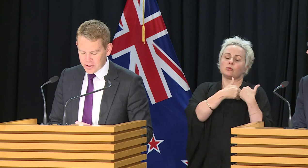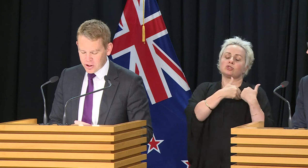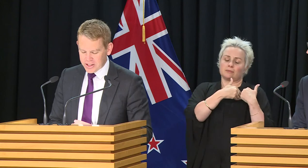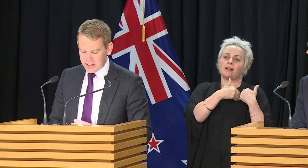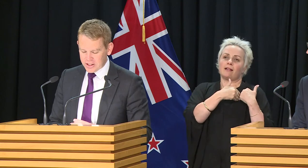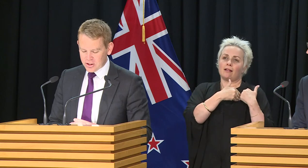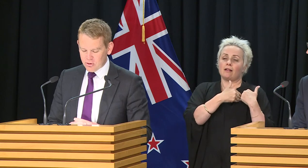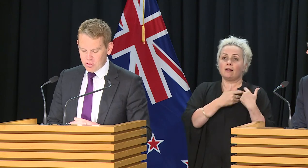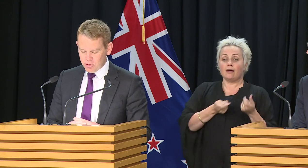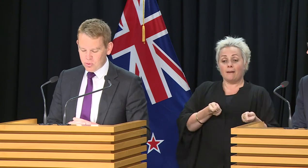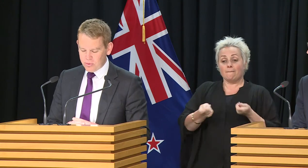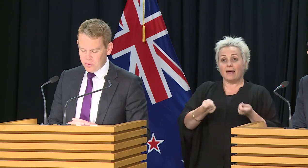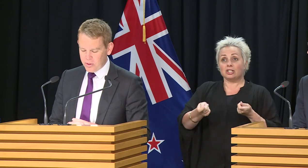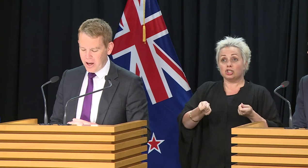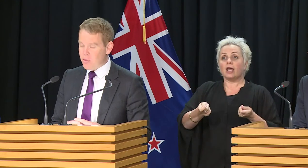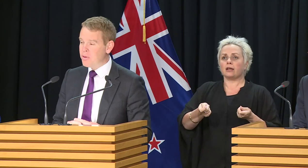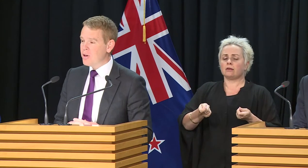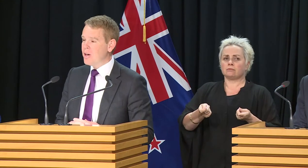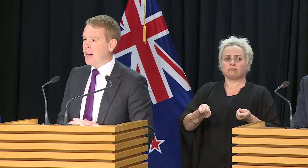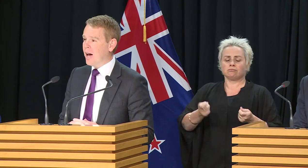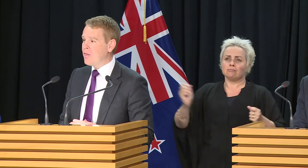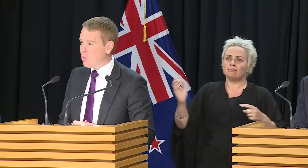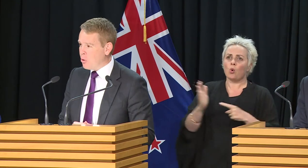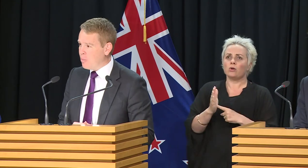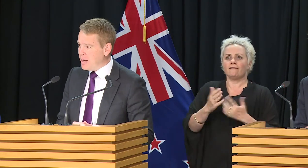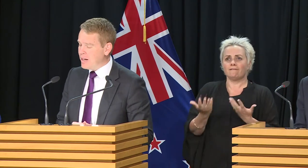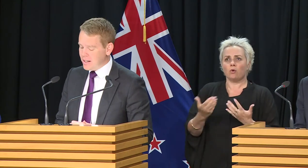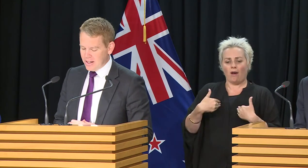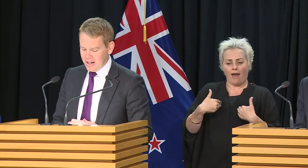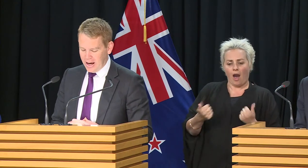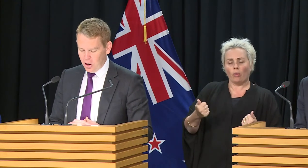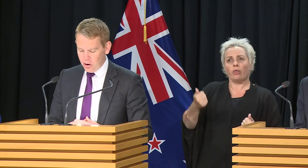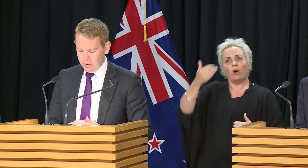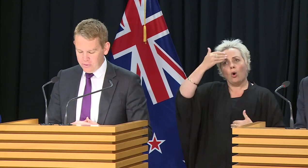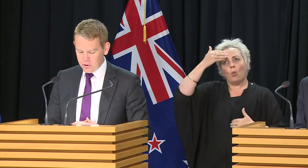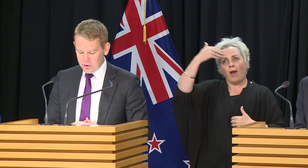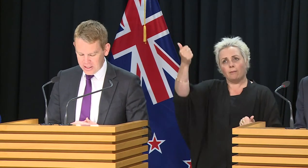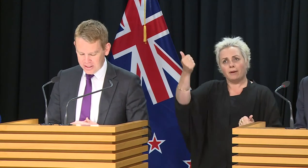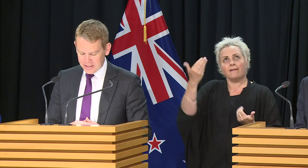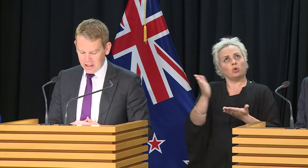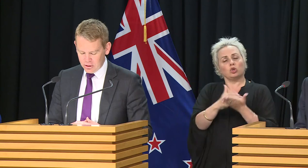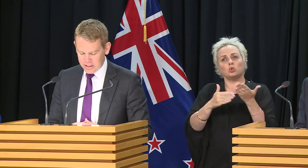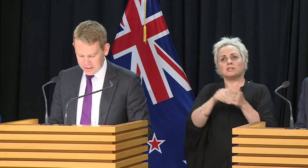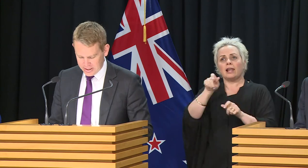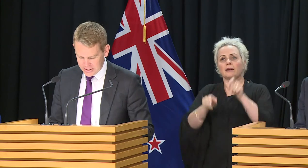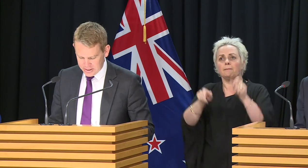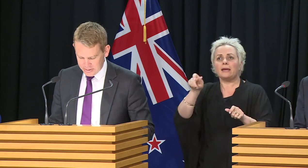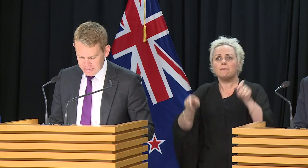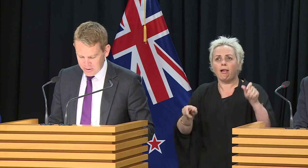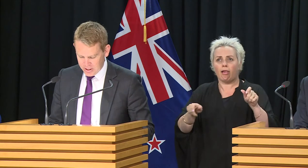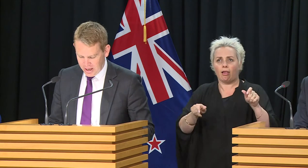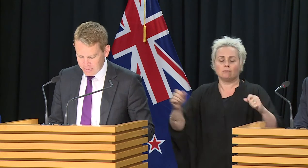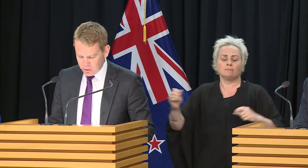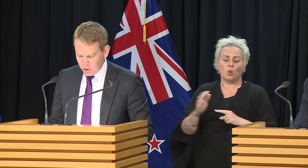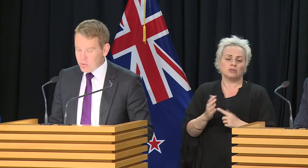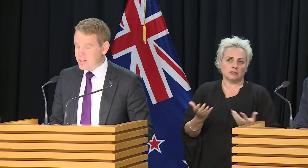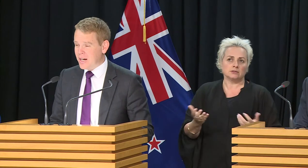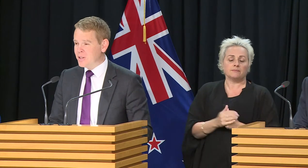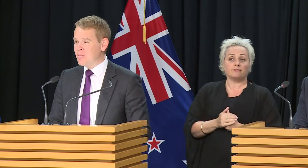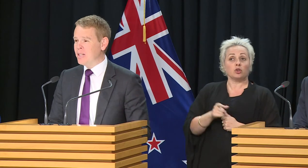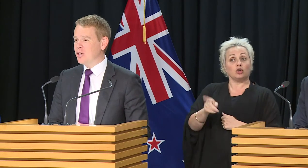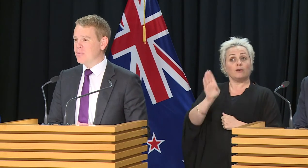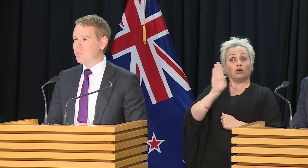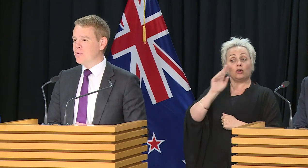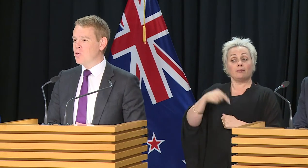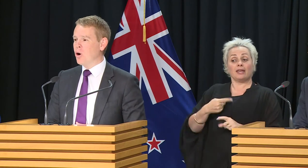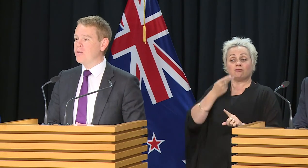Managing COVID-19 is crucial for the health and the well-being of New Zealand and New Zealanders. You've heard me say